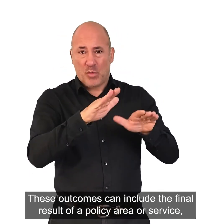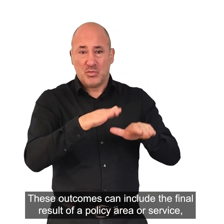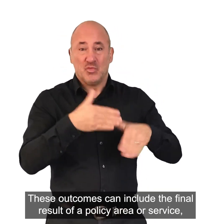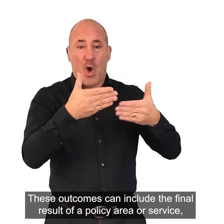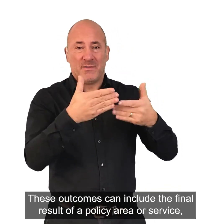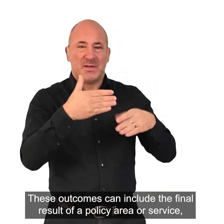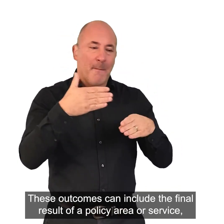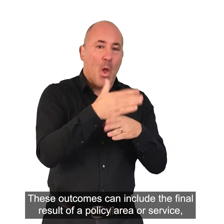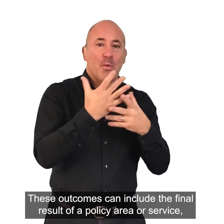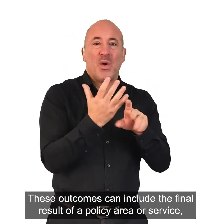service,